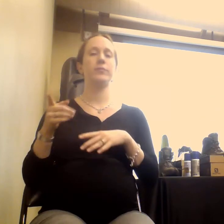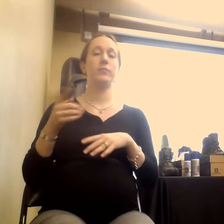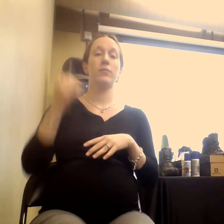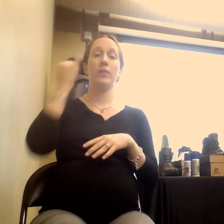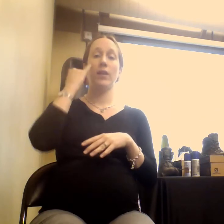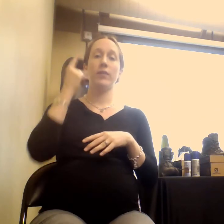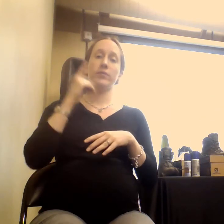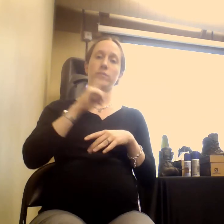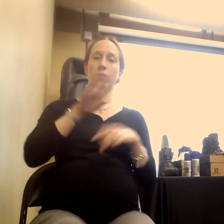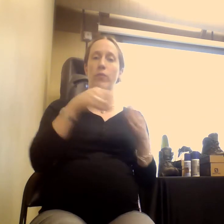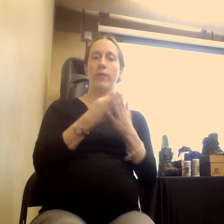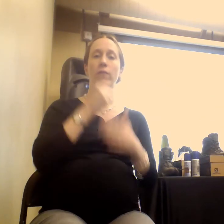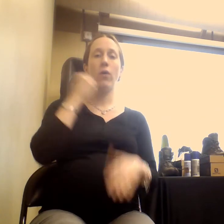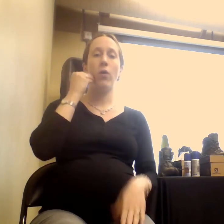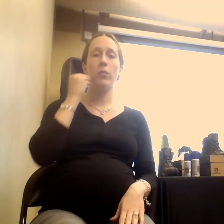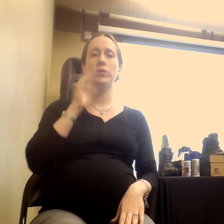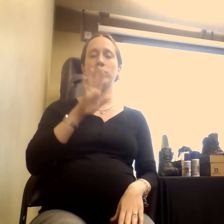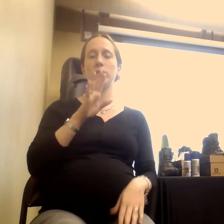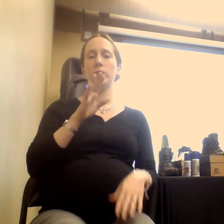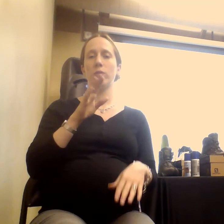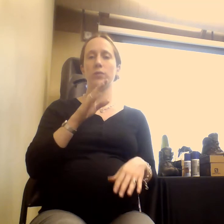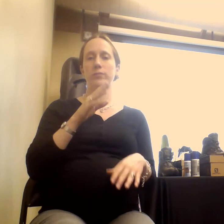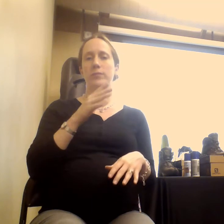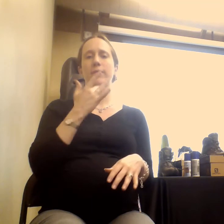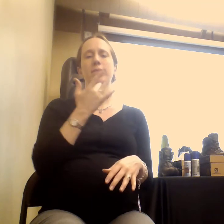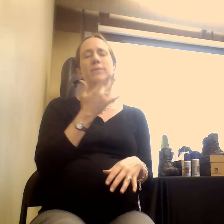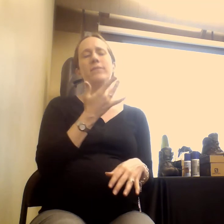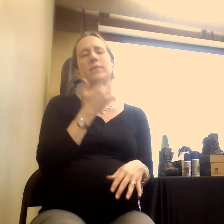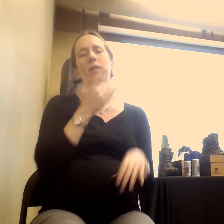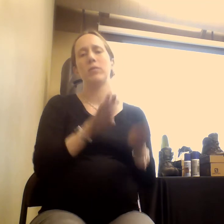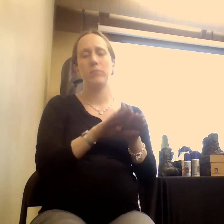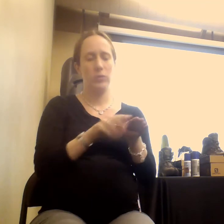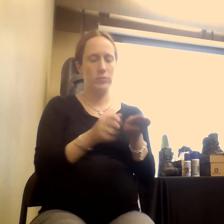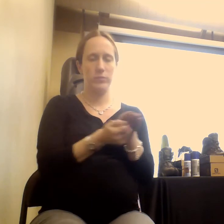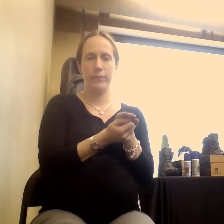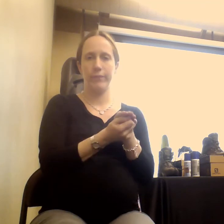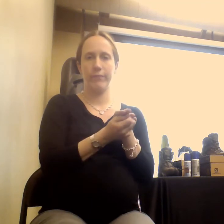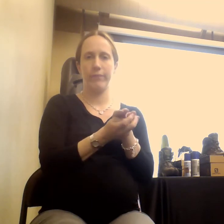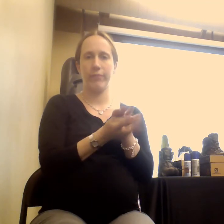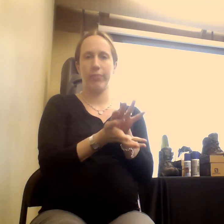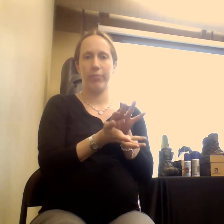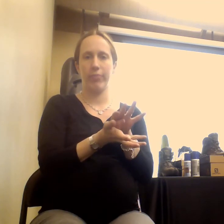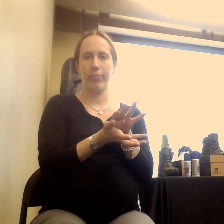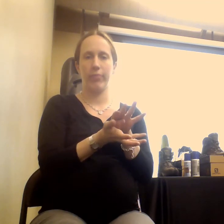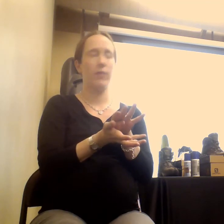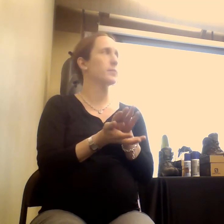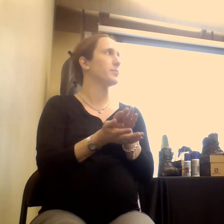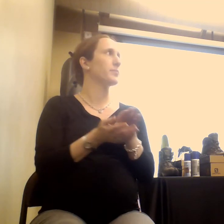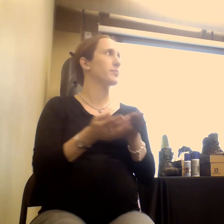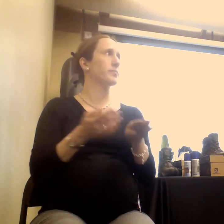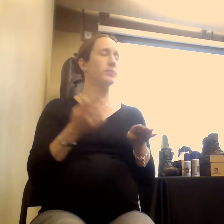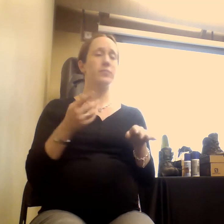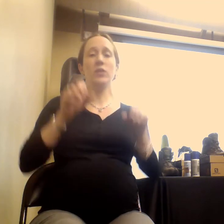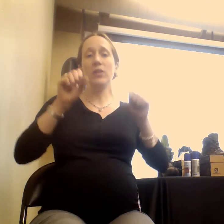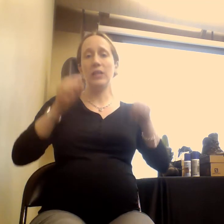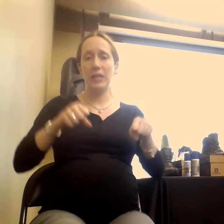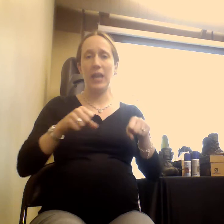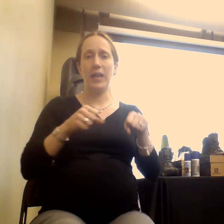apart, people love this stuff. You might be able to get another couple runs out of your shoe if you put this in between the